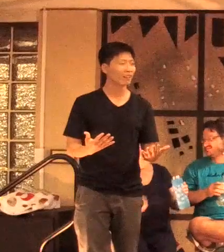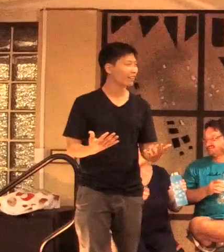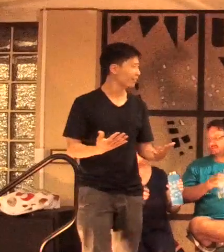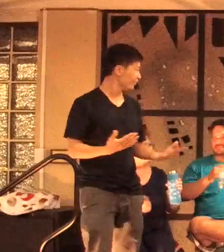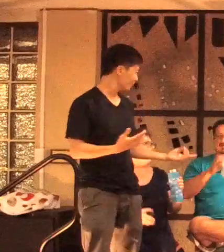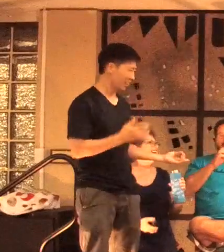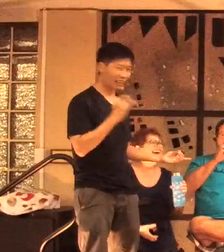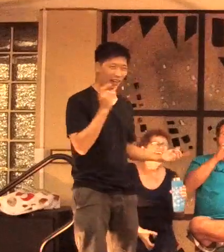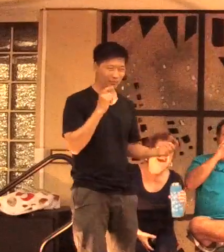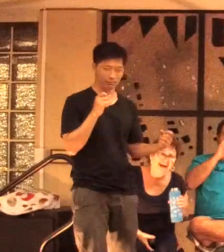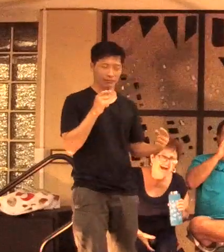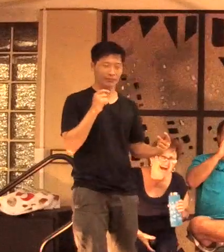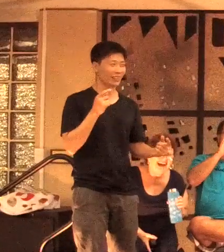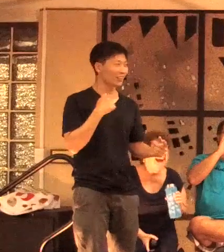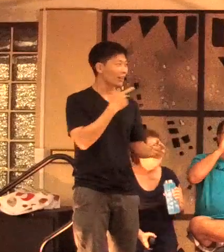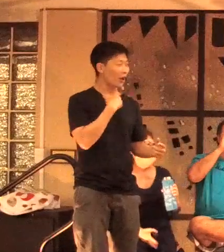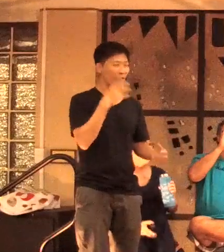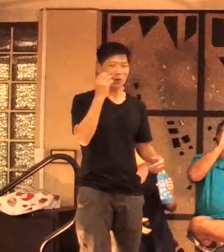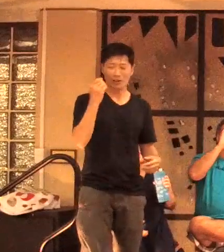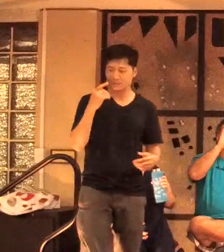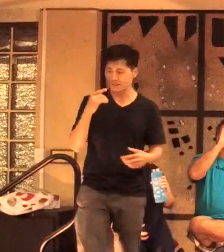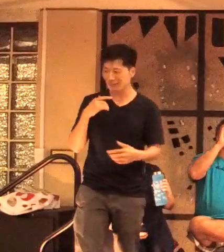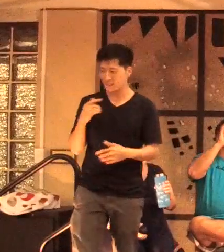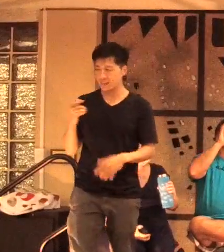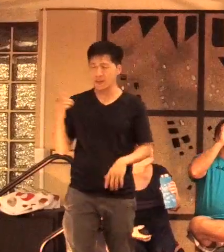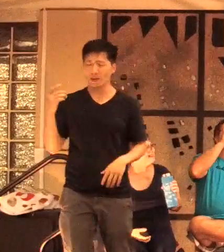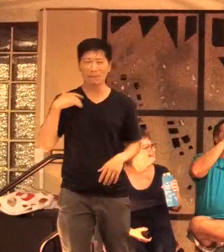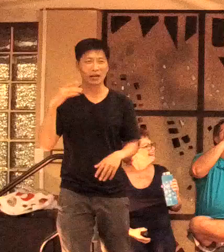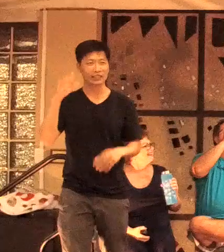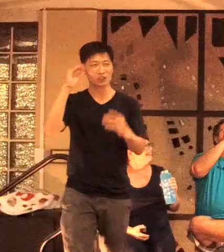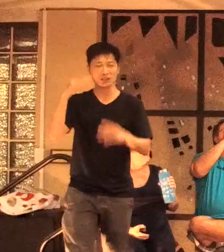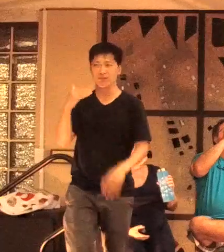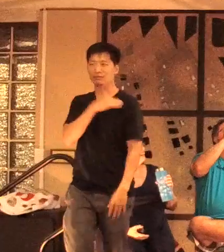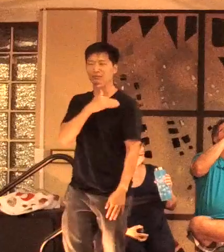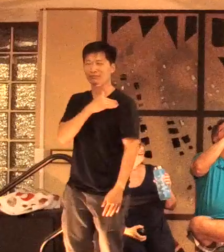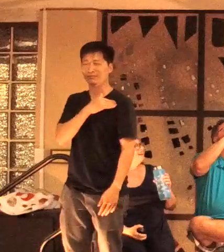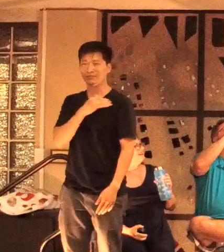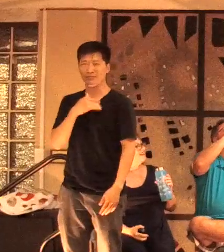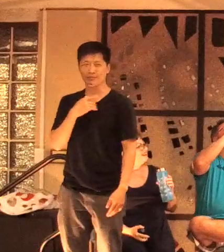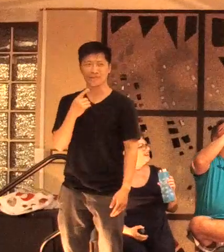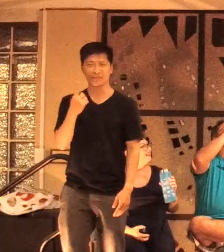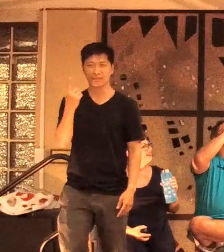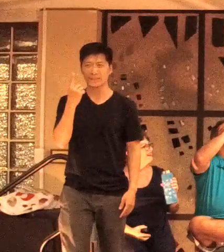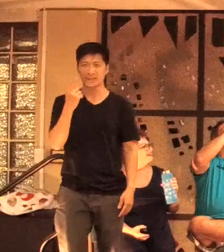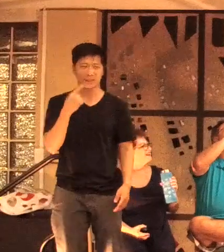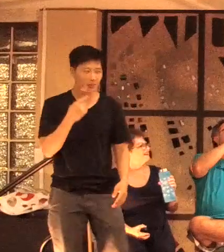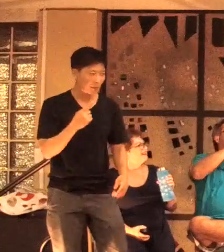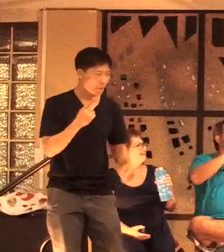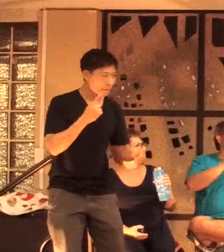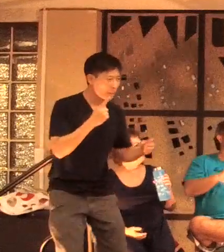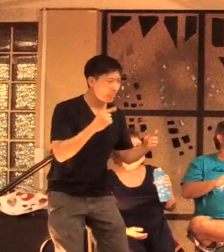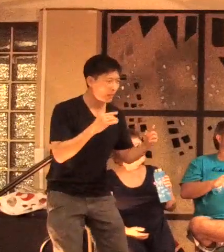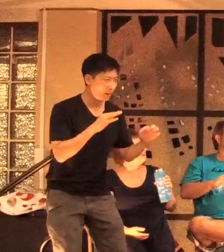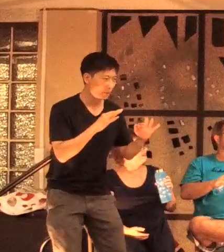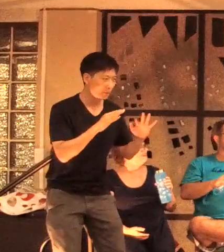don't know. And then at the end of class, when I'm walking out, my teacher stops me at the door, and then she starts trying to sign to me,